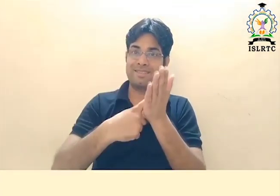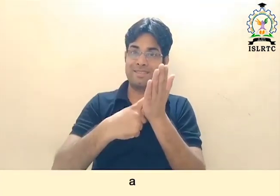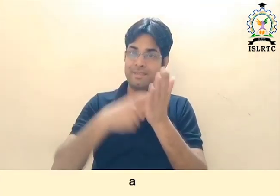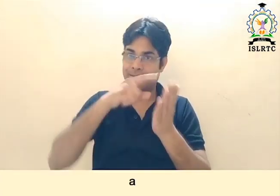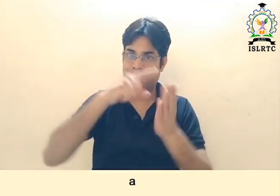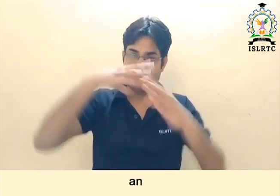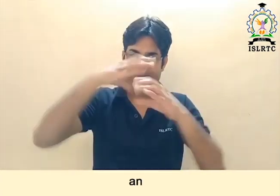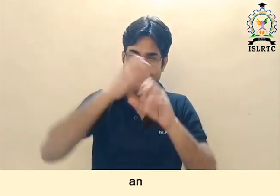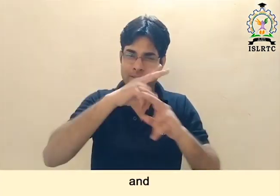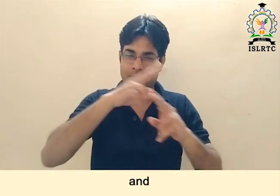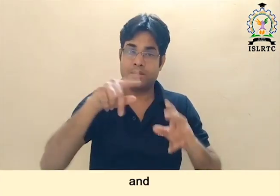and